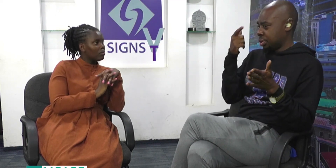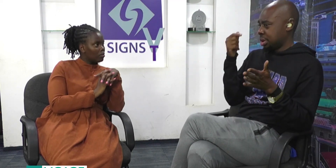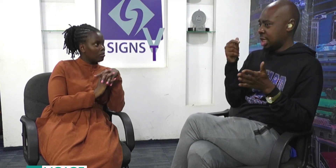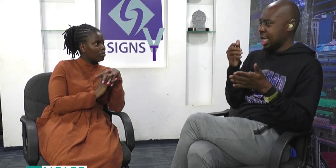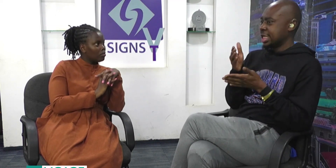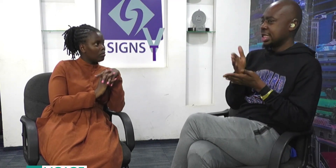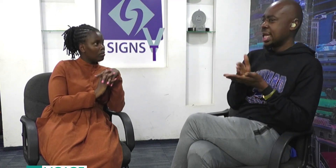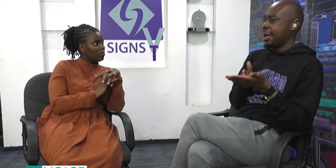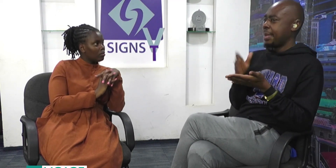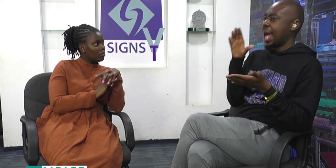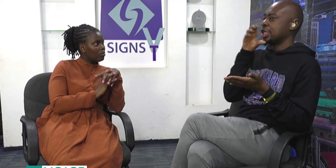big gap.